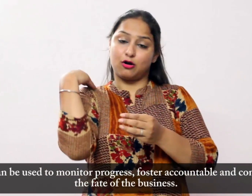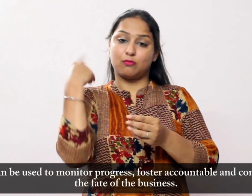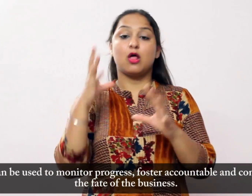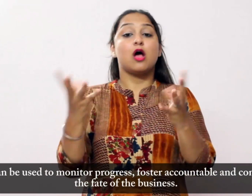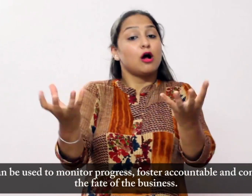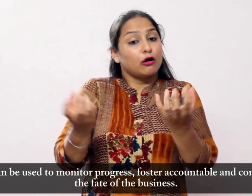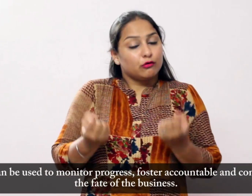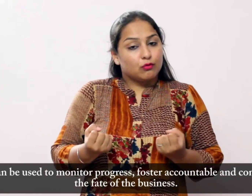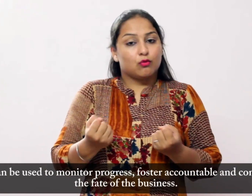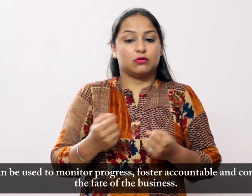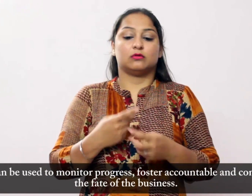the business.